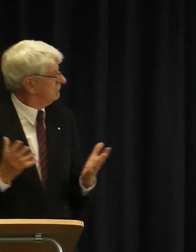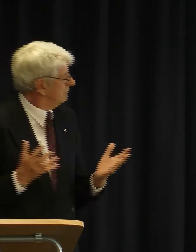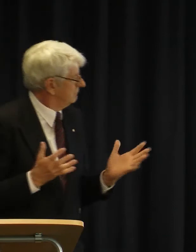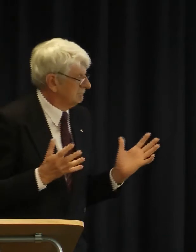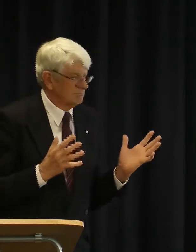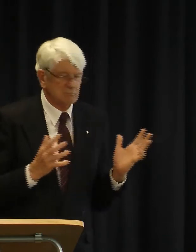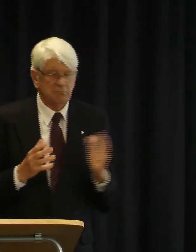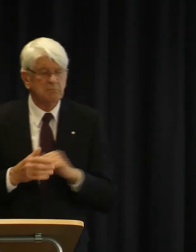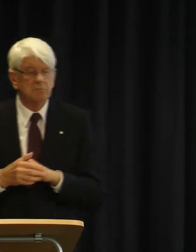today.